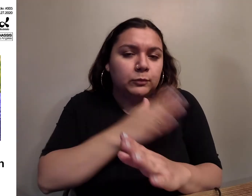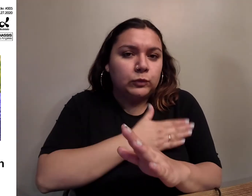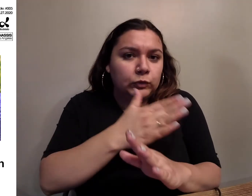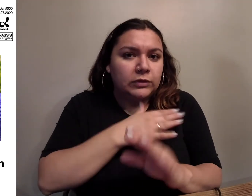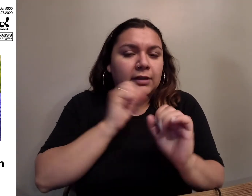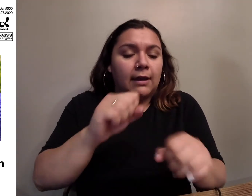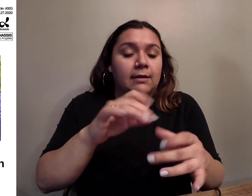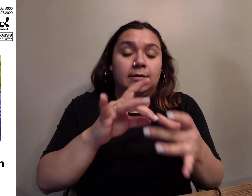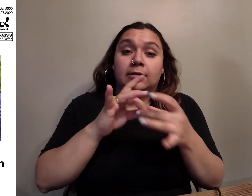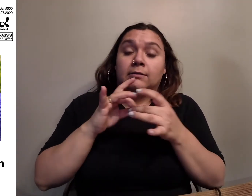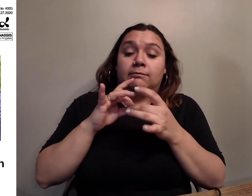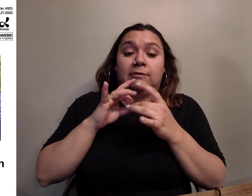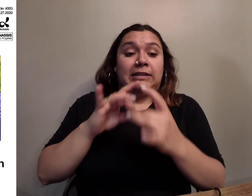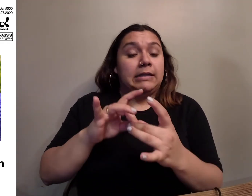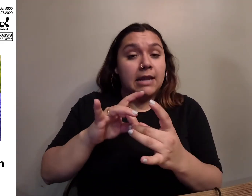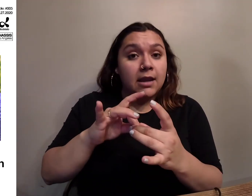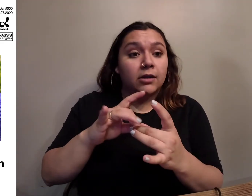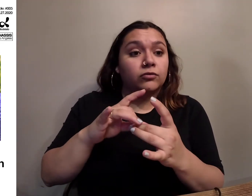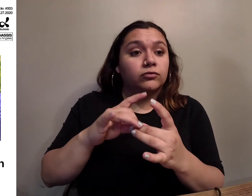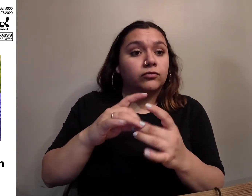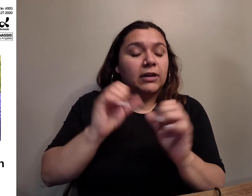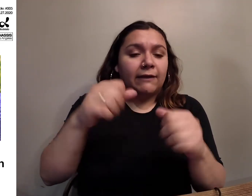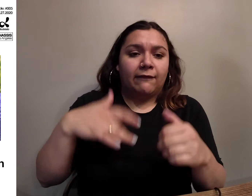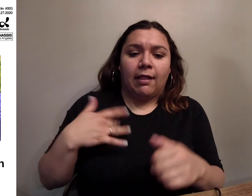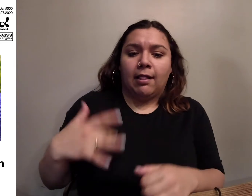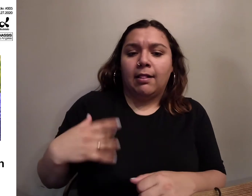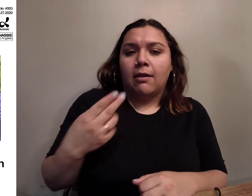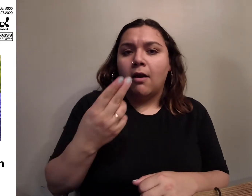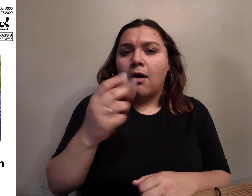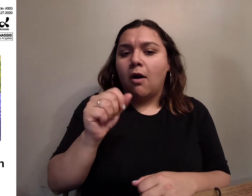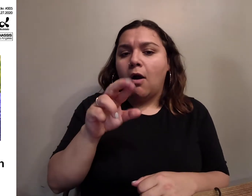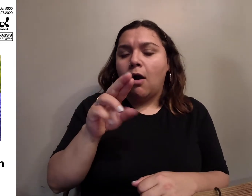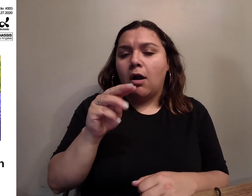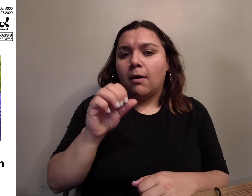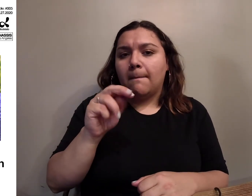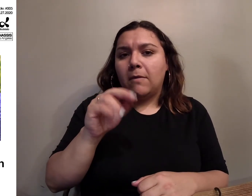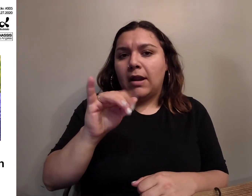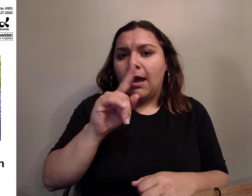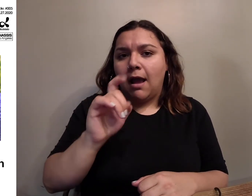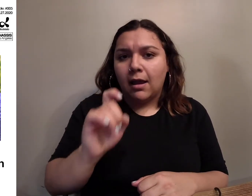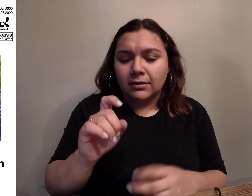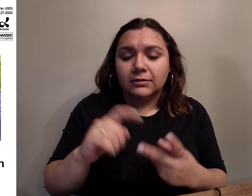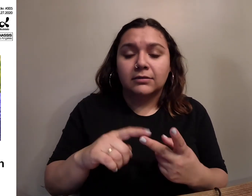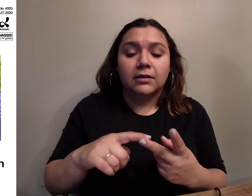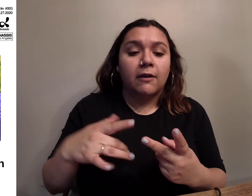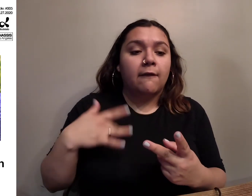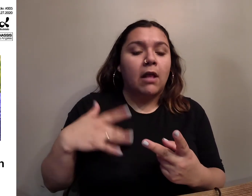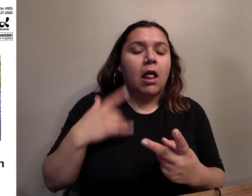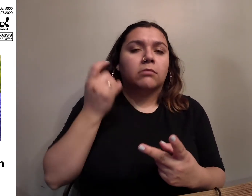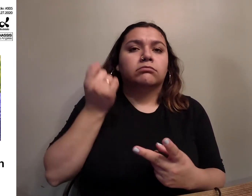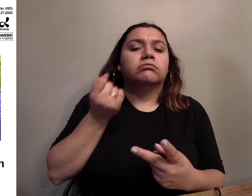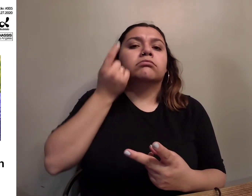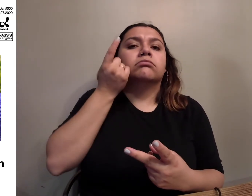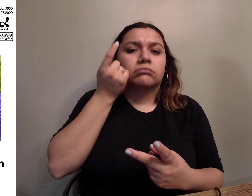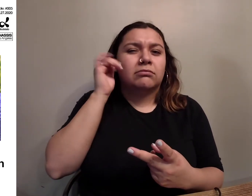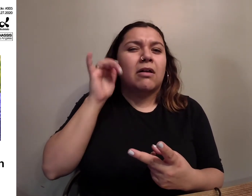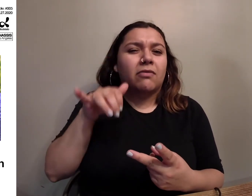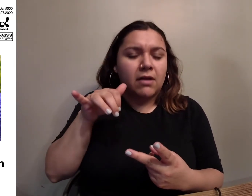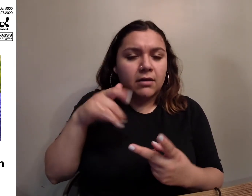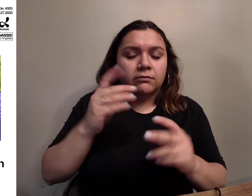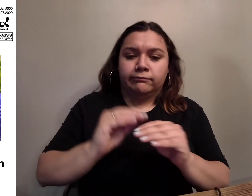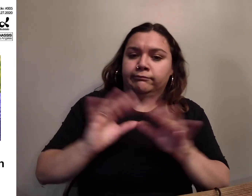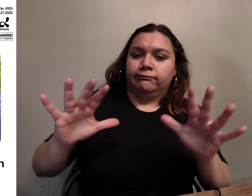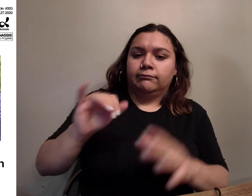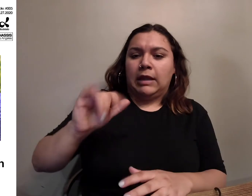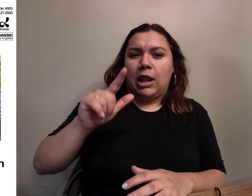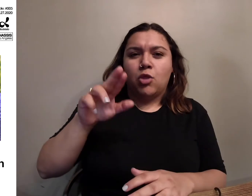connect, to harmonize, to illuminate and